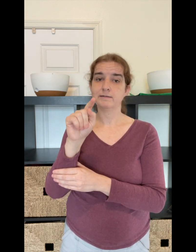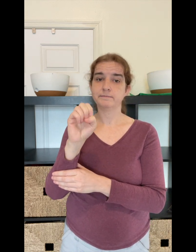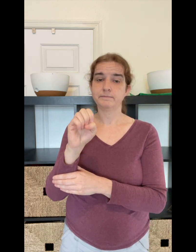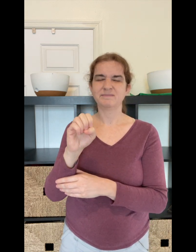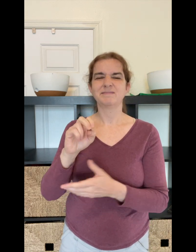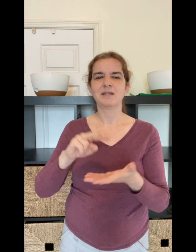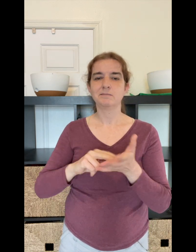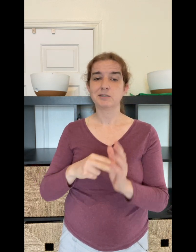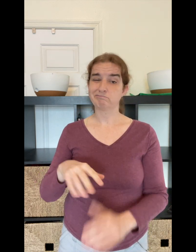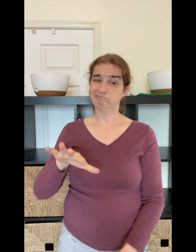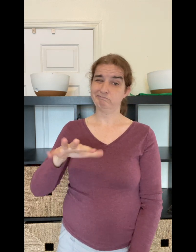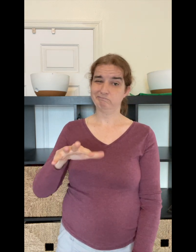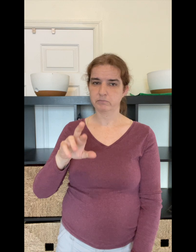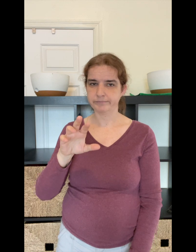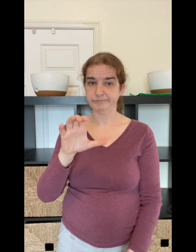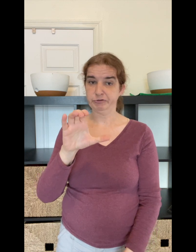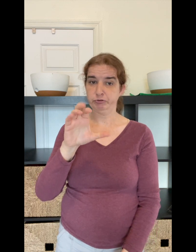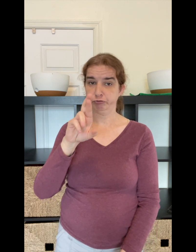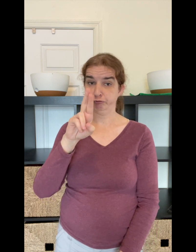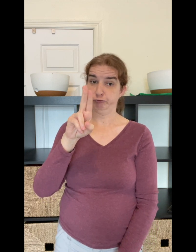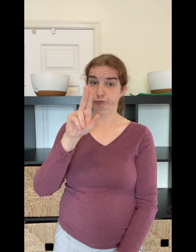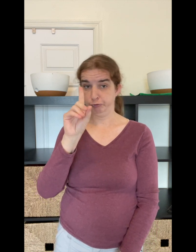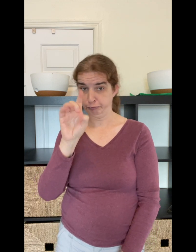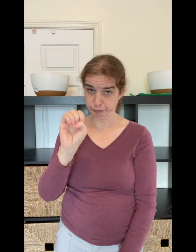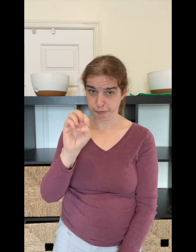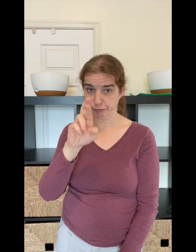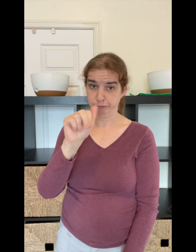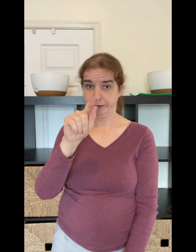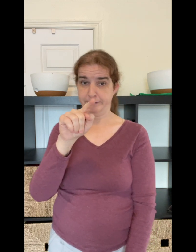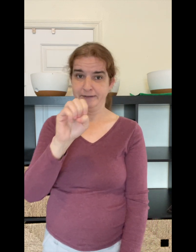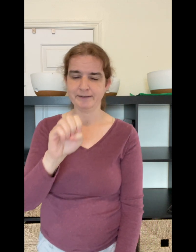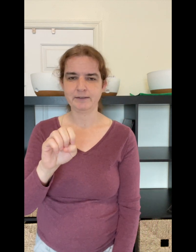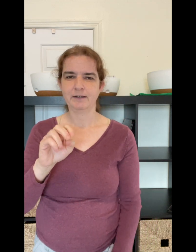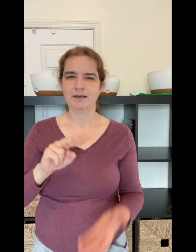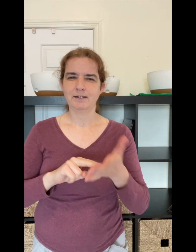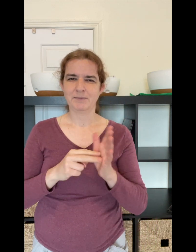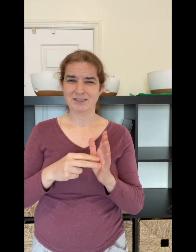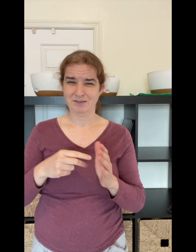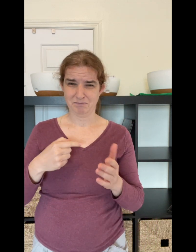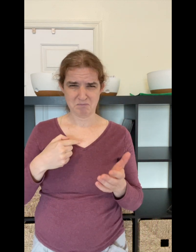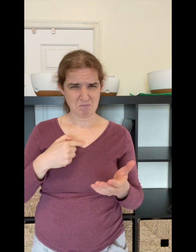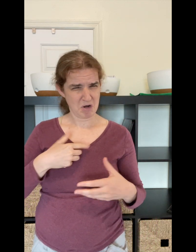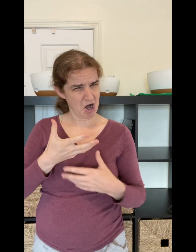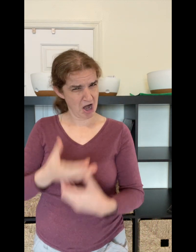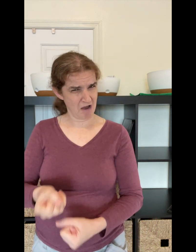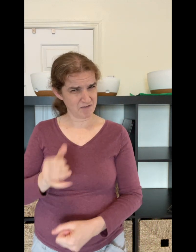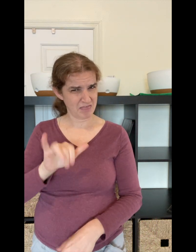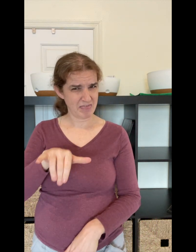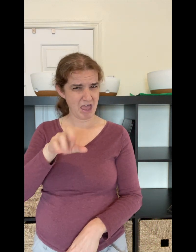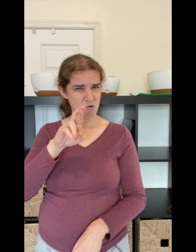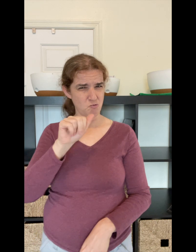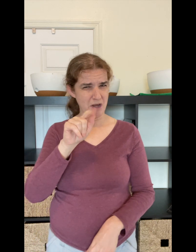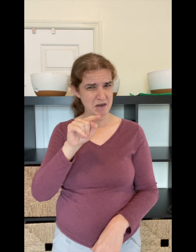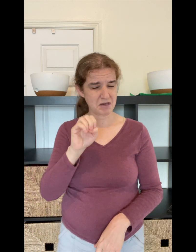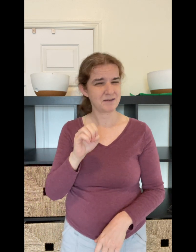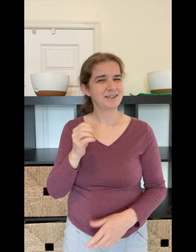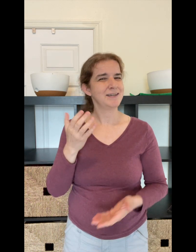Crude rate. Crude. That means, crude rate. That means, am I confident in